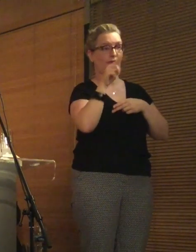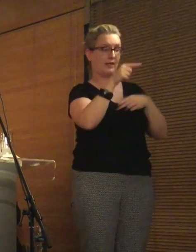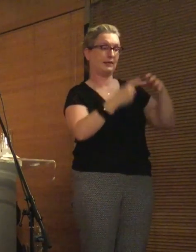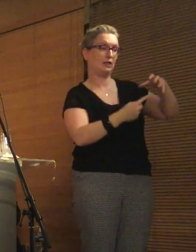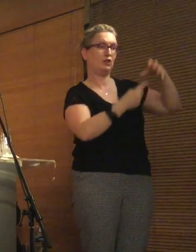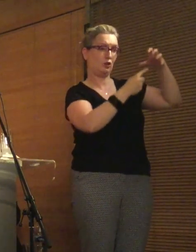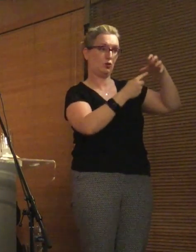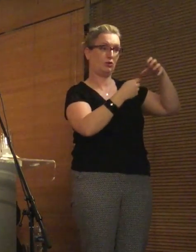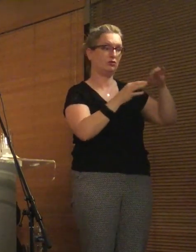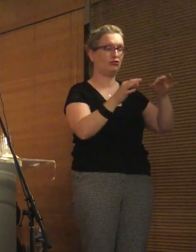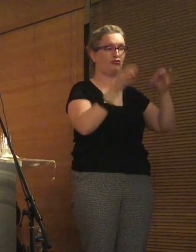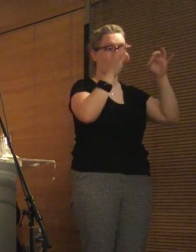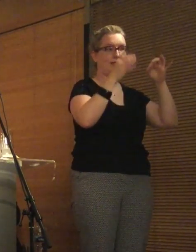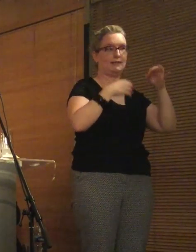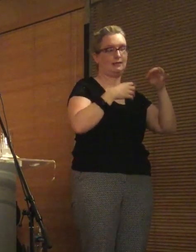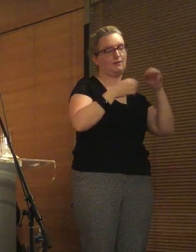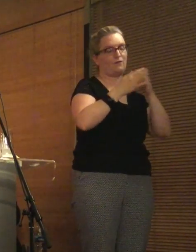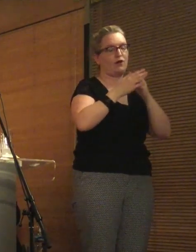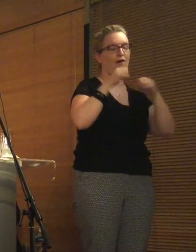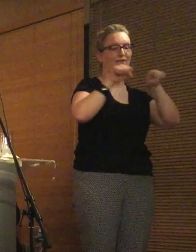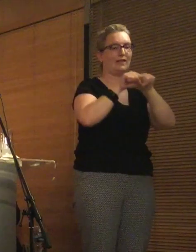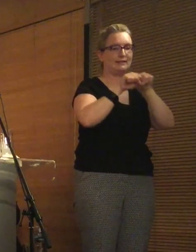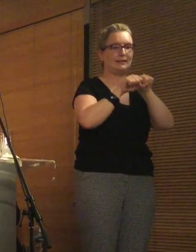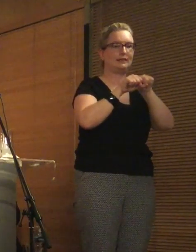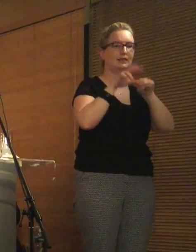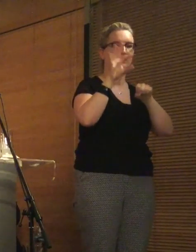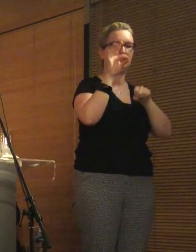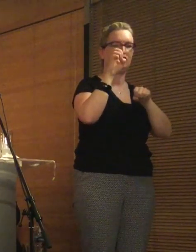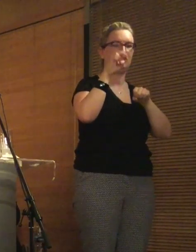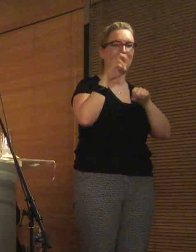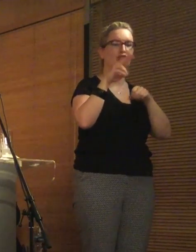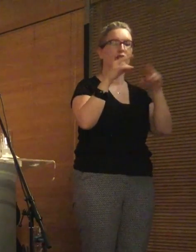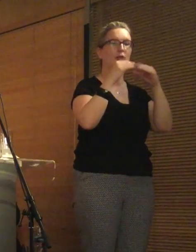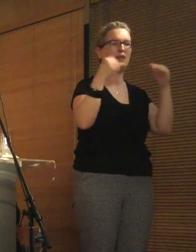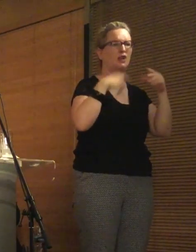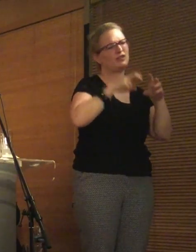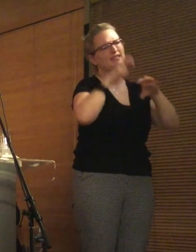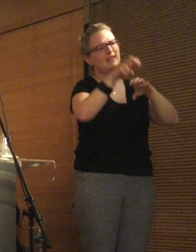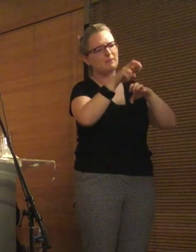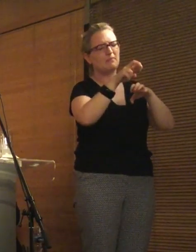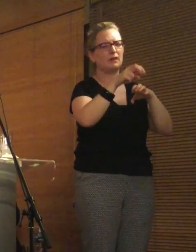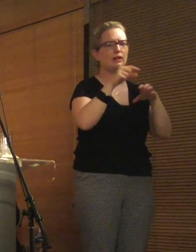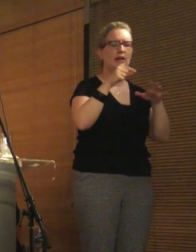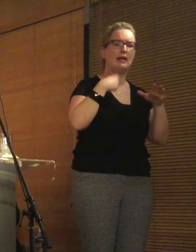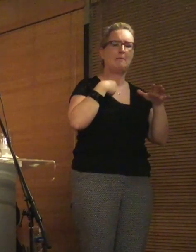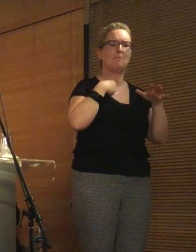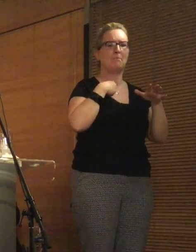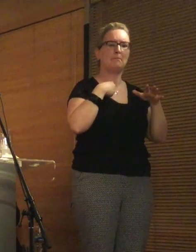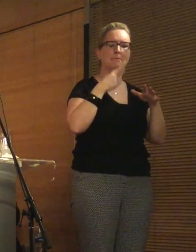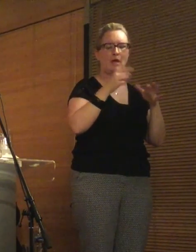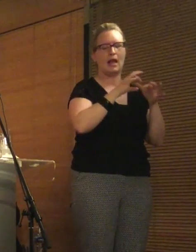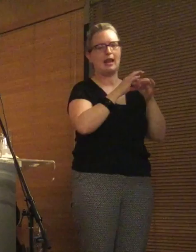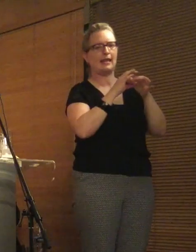institution in the fight for gender equality. I'd just like to skip here to a thing I thought that goes with